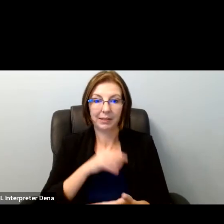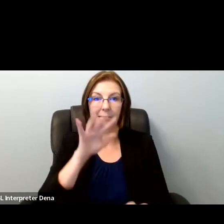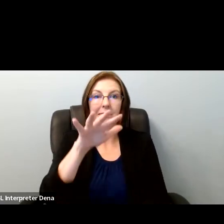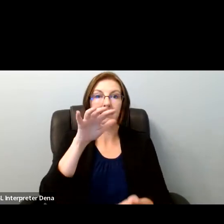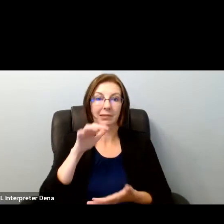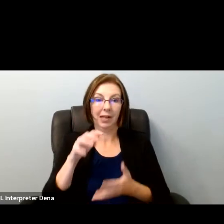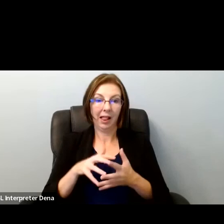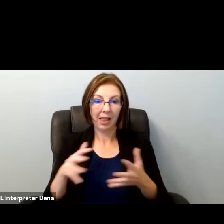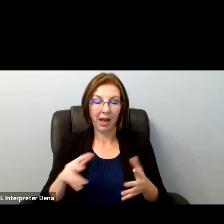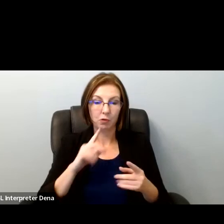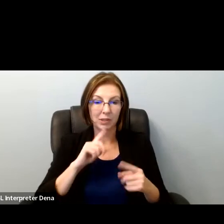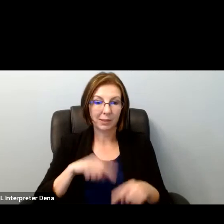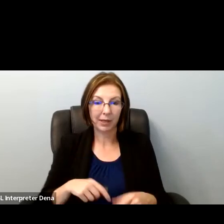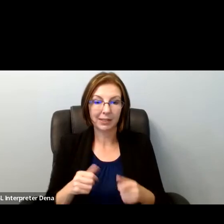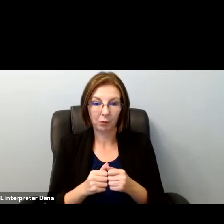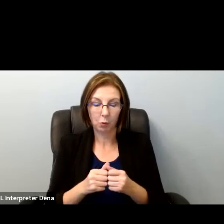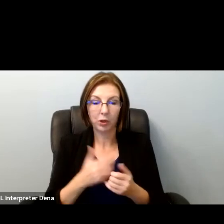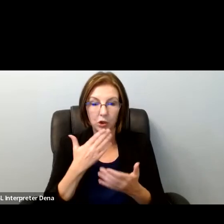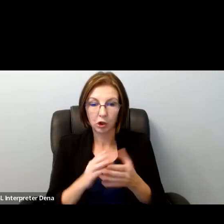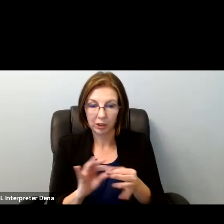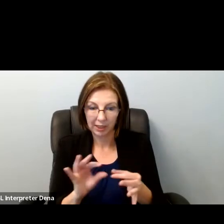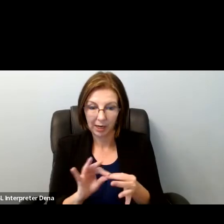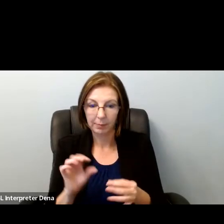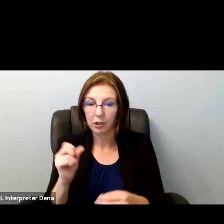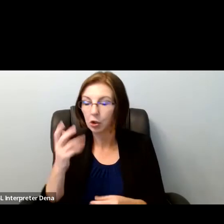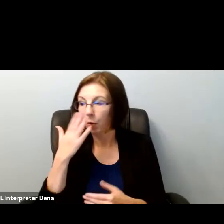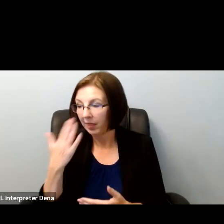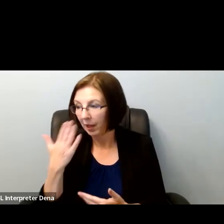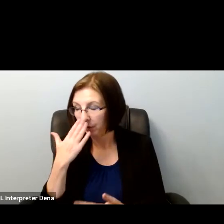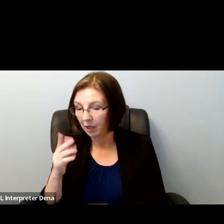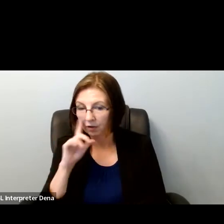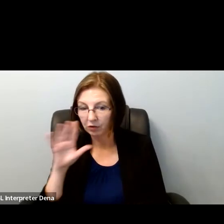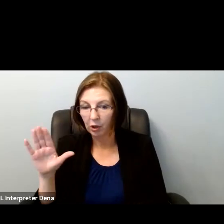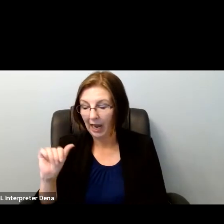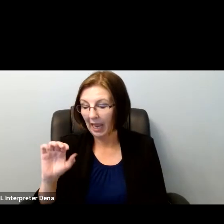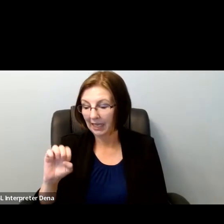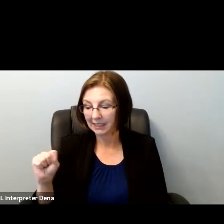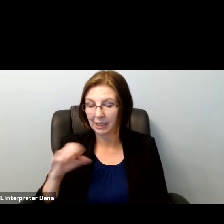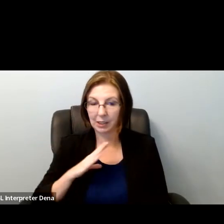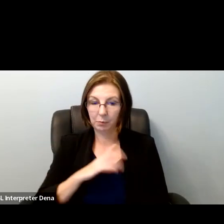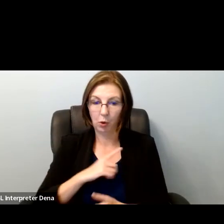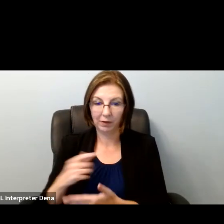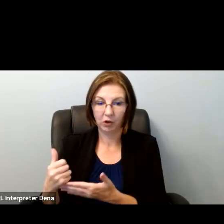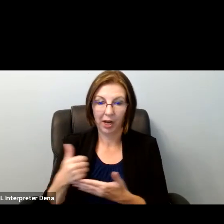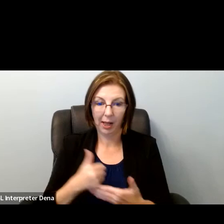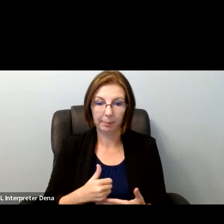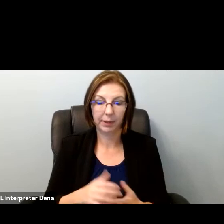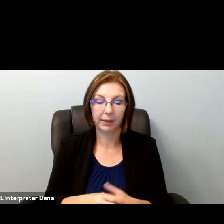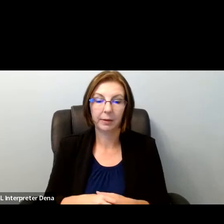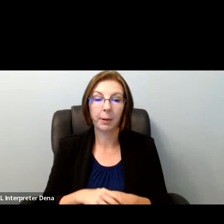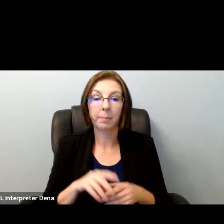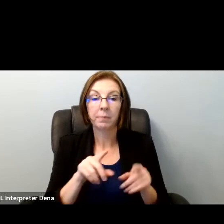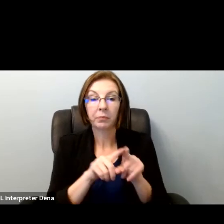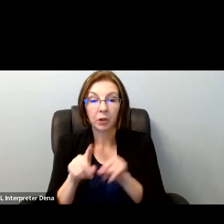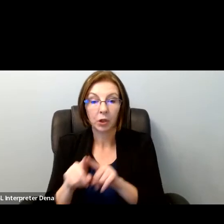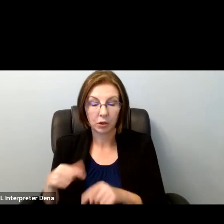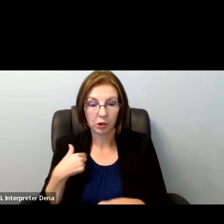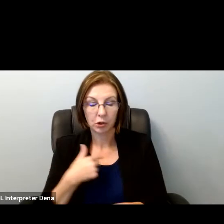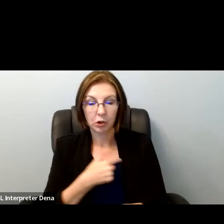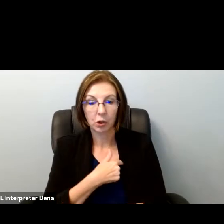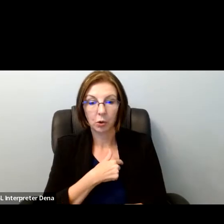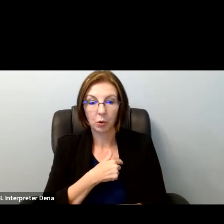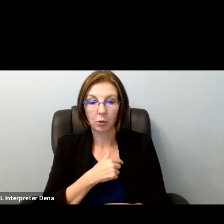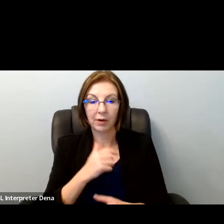with a lot of substantive comments. So thanks for the Access Board for helping us with that. Additionally, we have done several